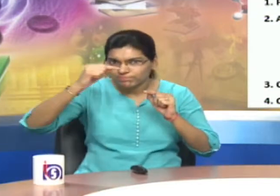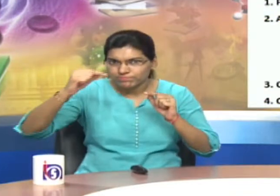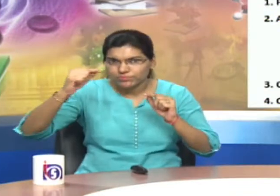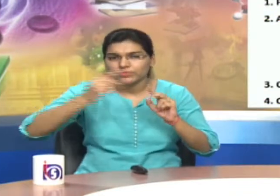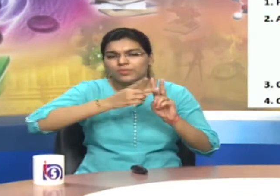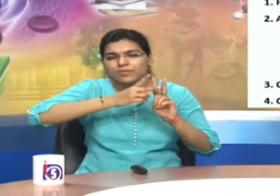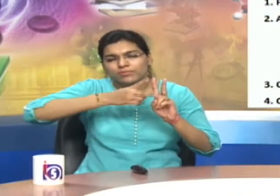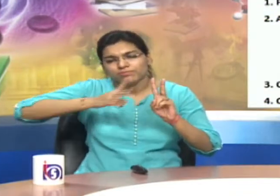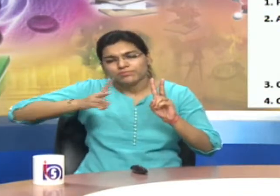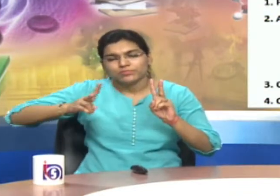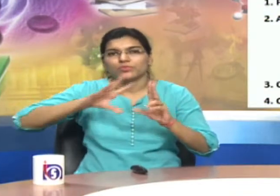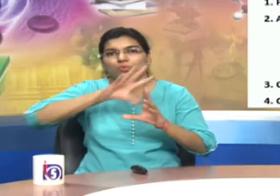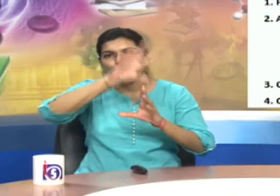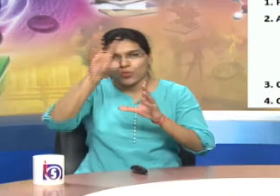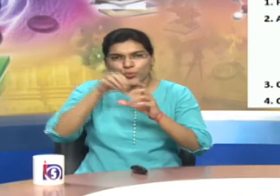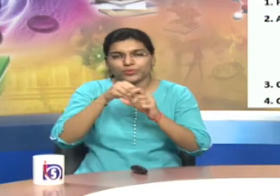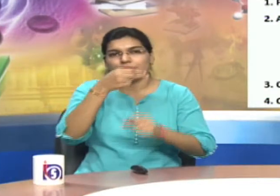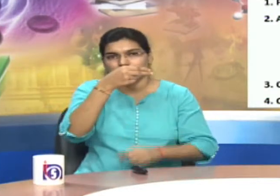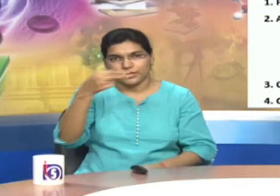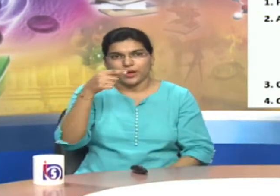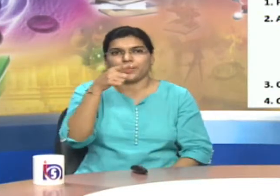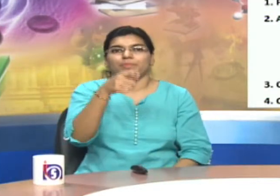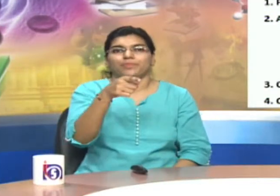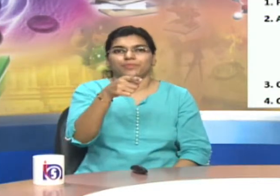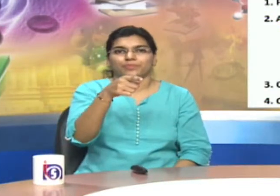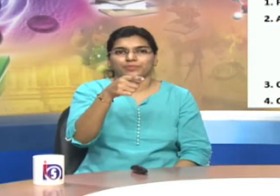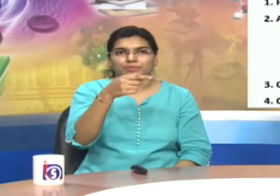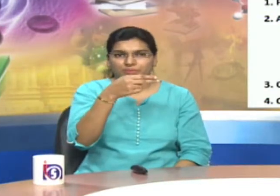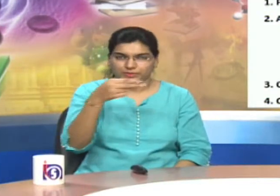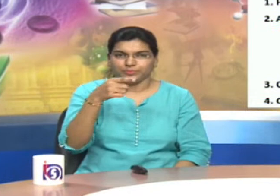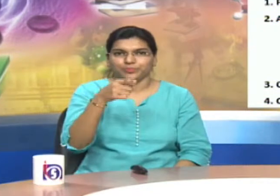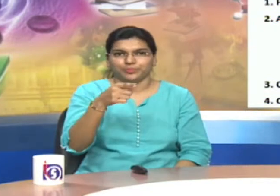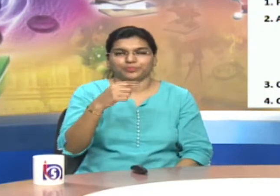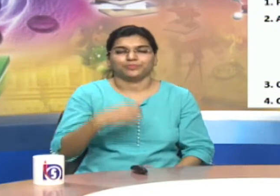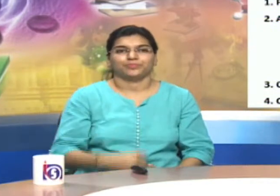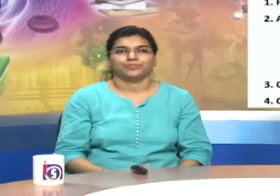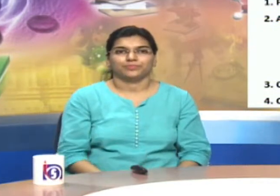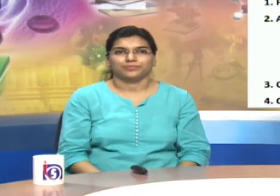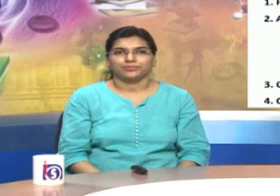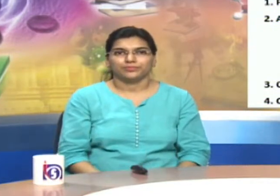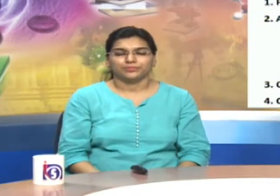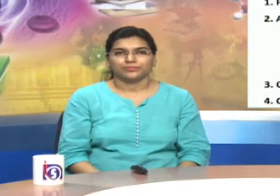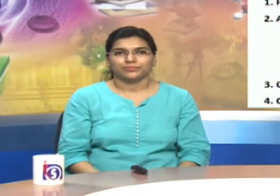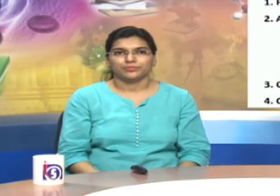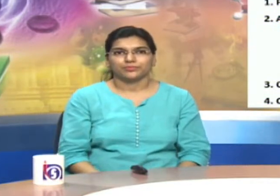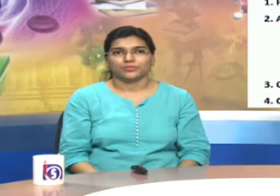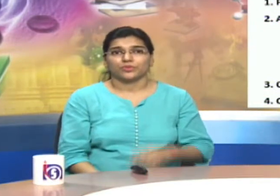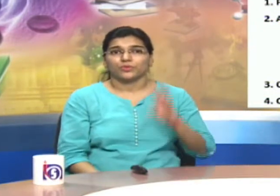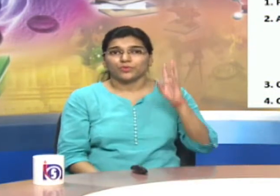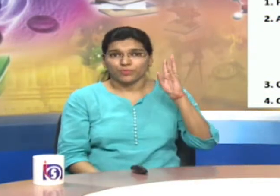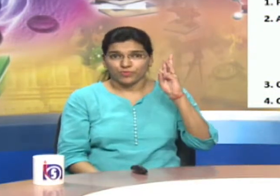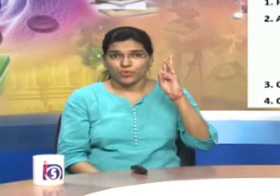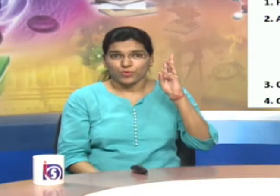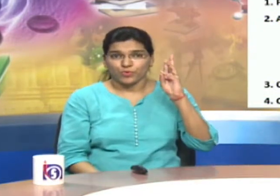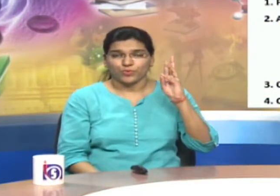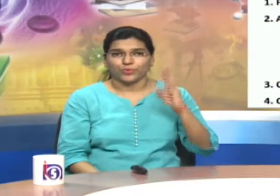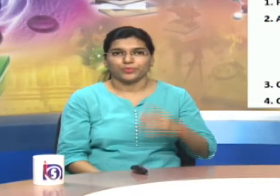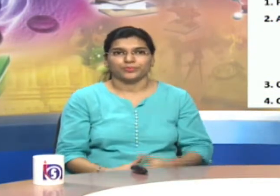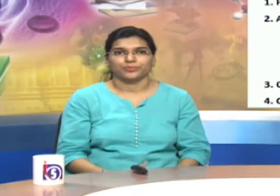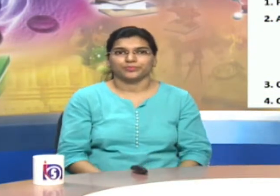shapes, horizontal, circle, pie chart, so this is the word chart. Fourth